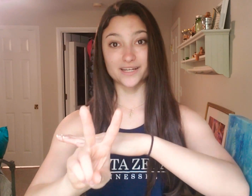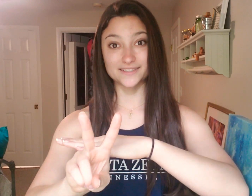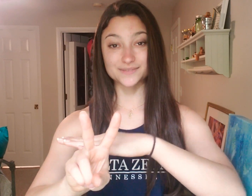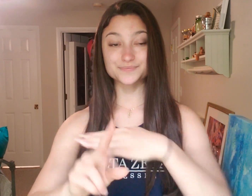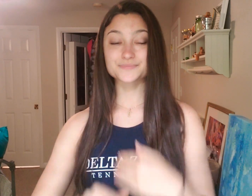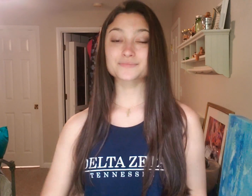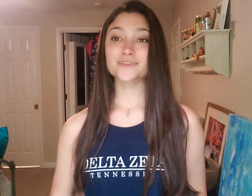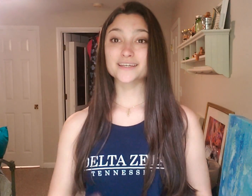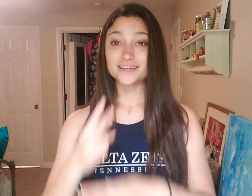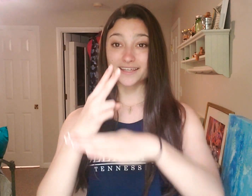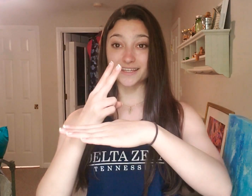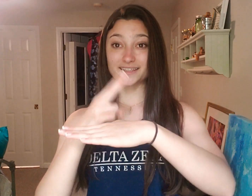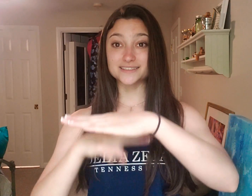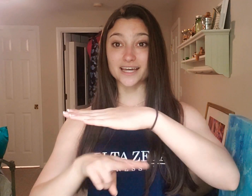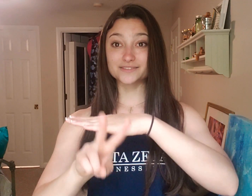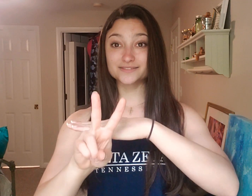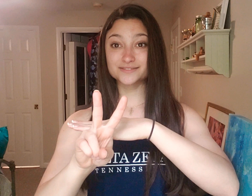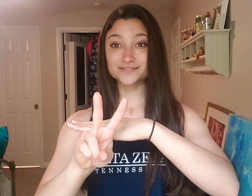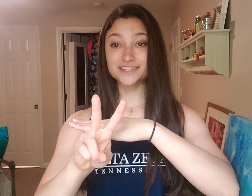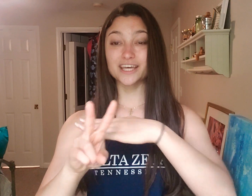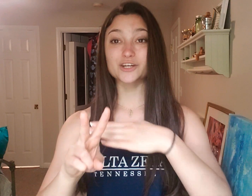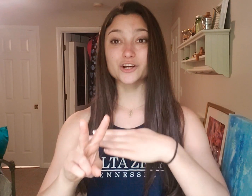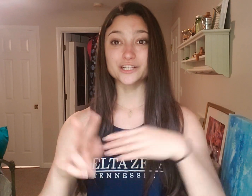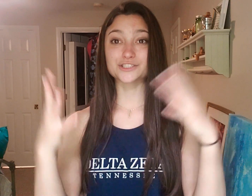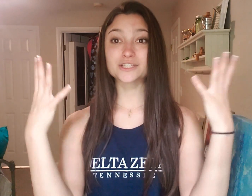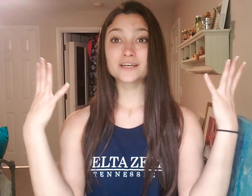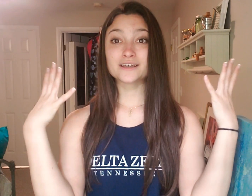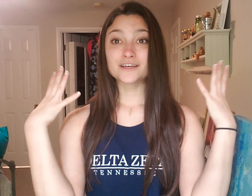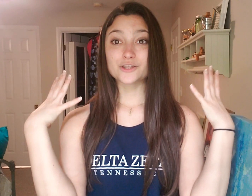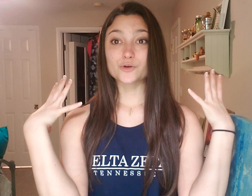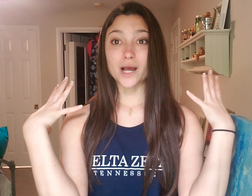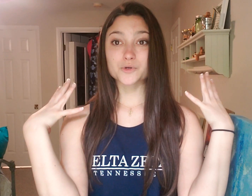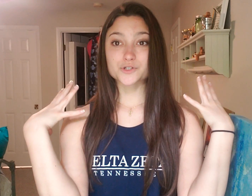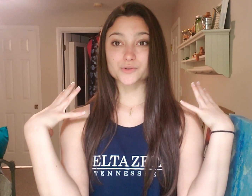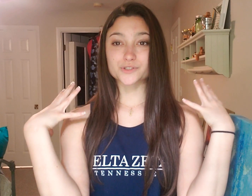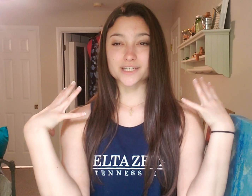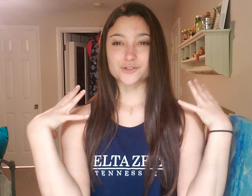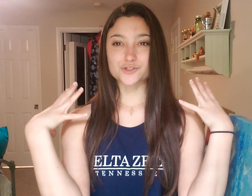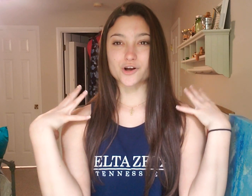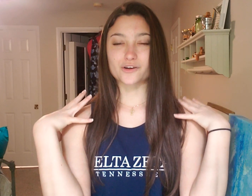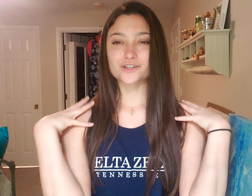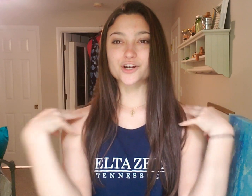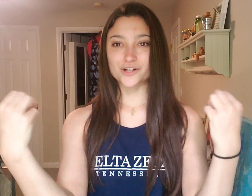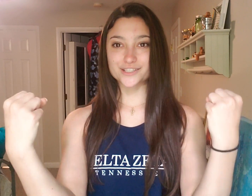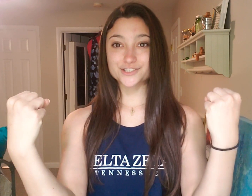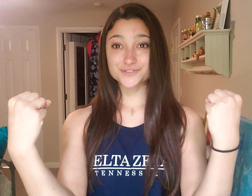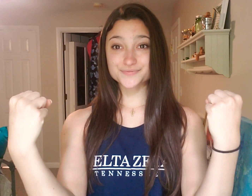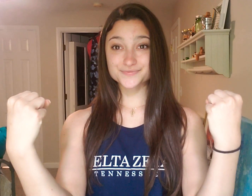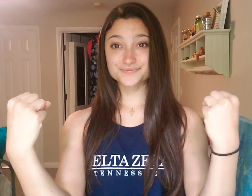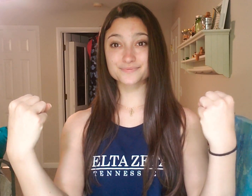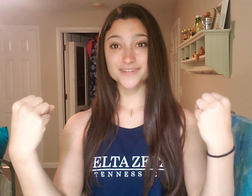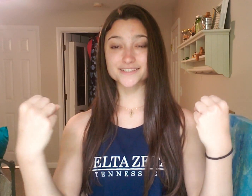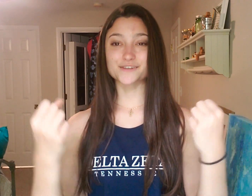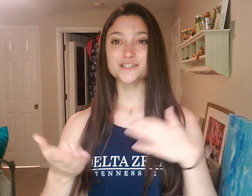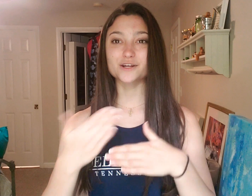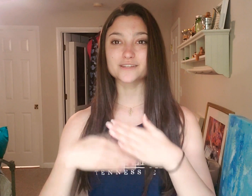hand. Insight. And courage, you grab your shoulders like you're strong. Courage. So let's start that